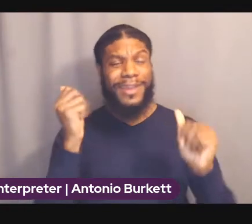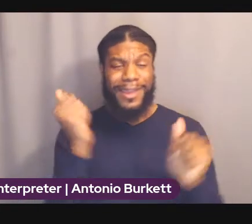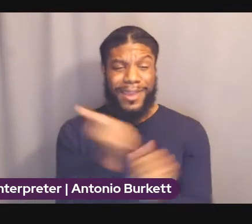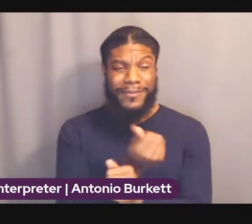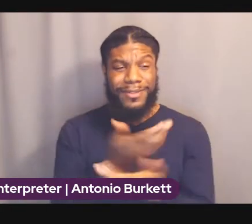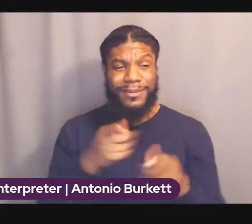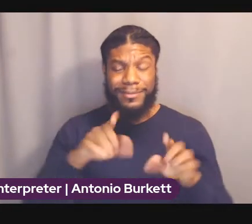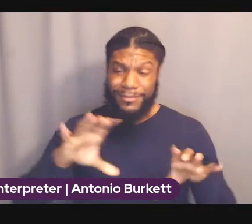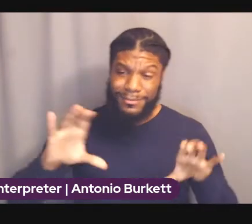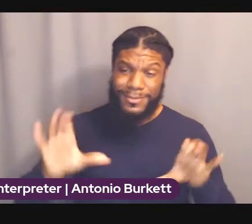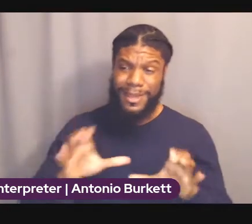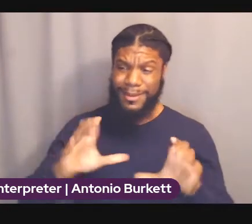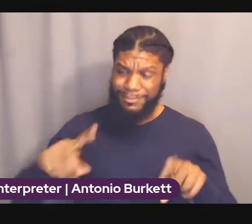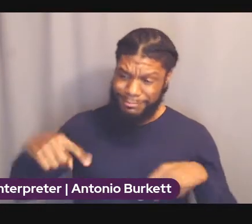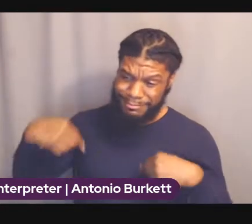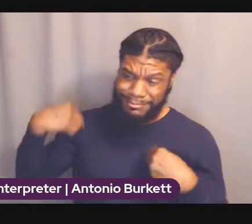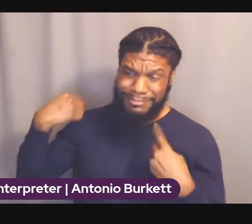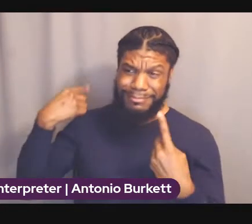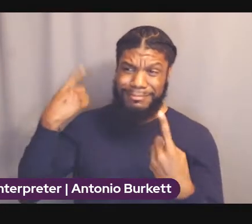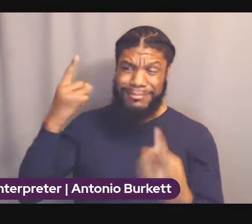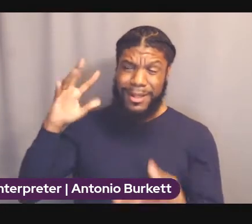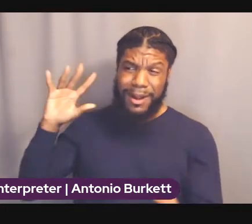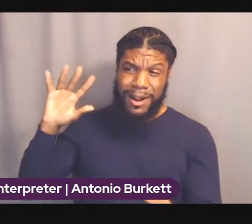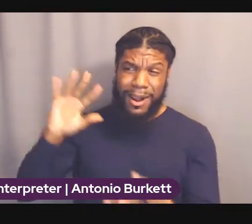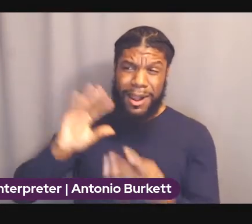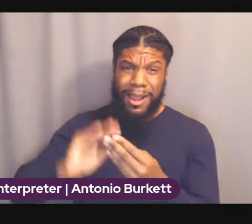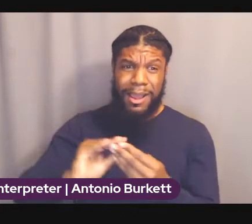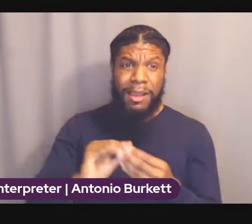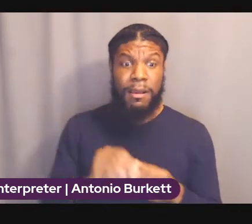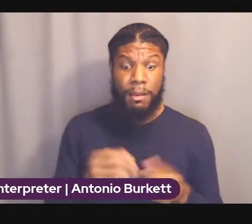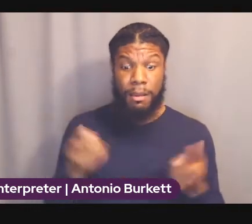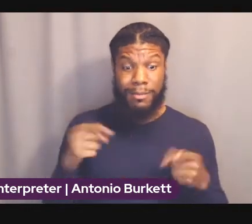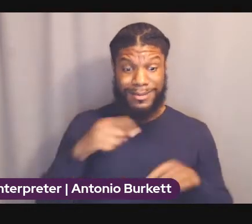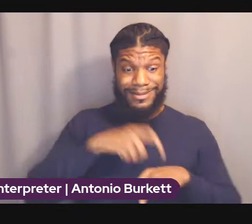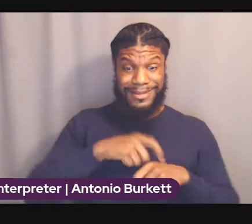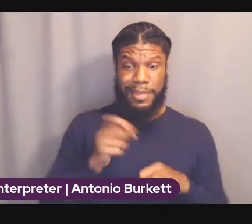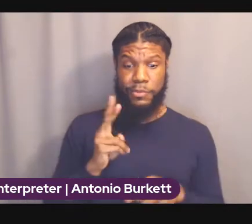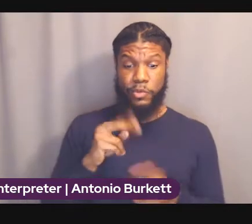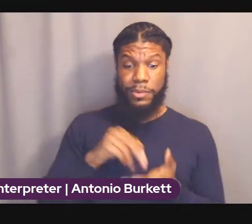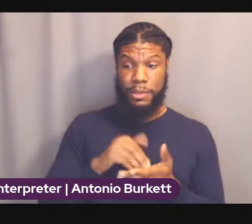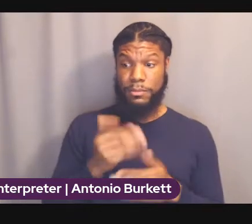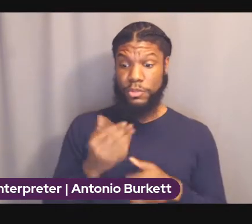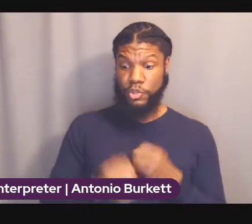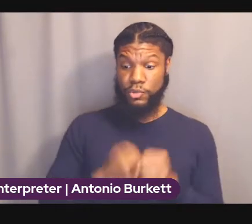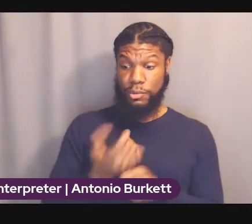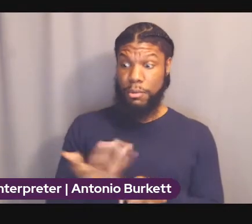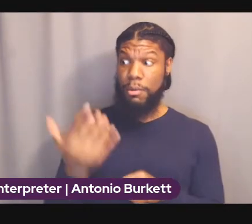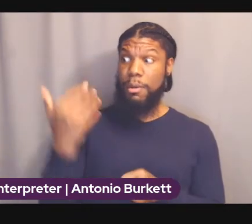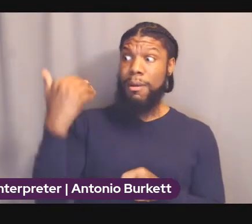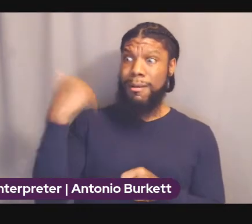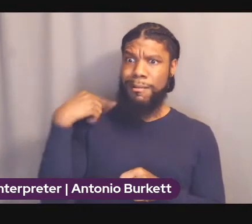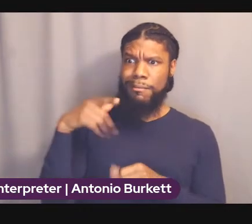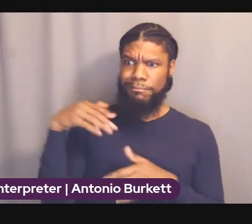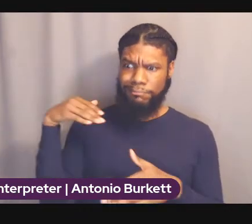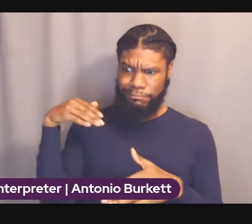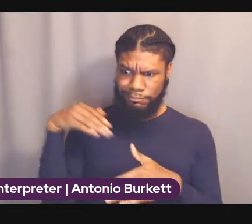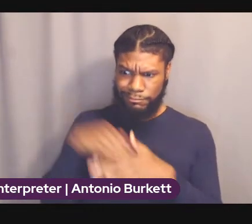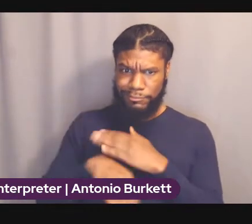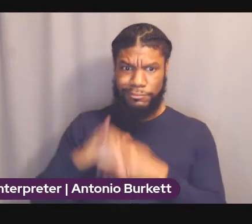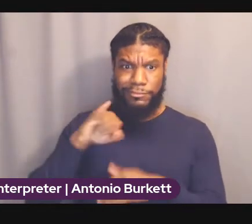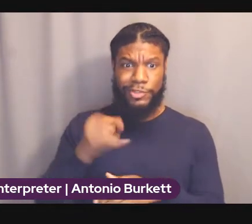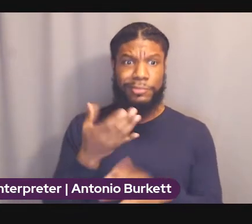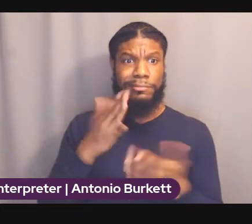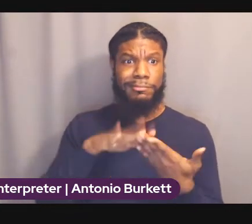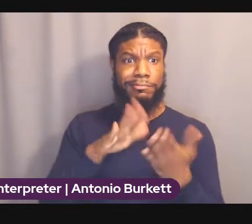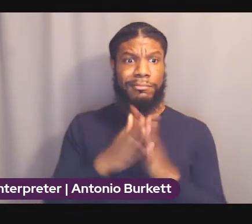time, 2,000 years ago, God was processing. He was entering into Jerusalem on the back of a donkey